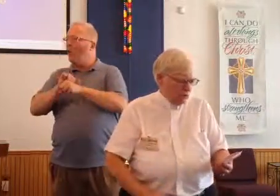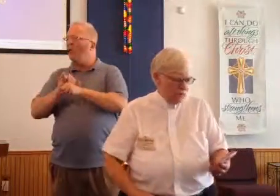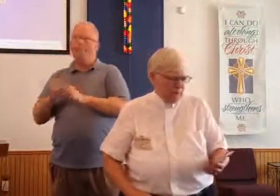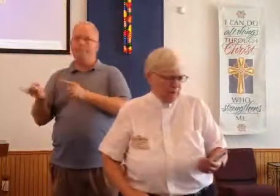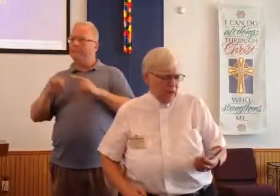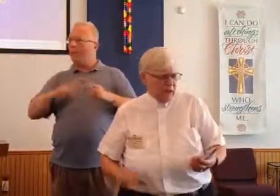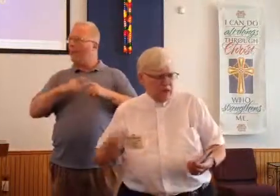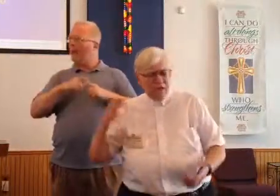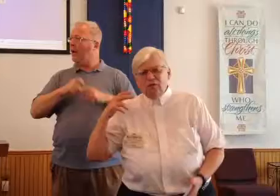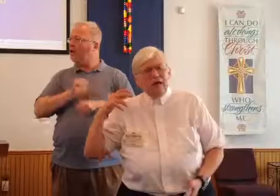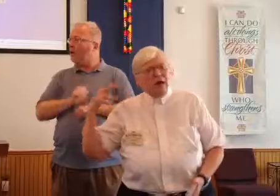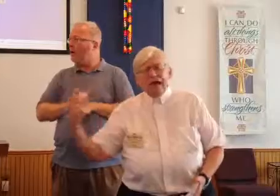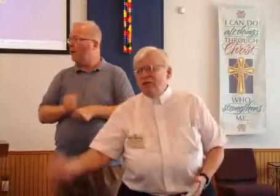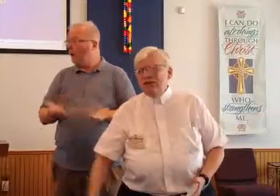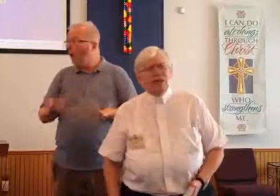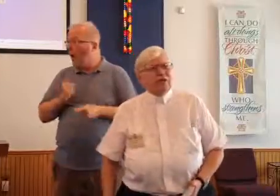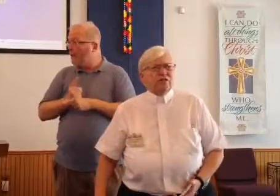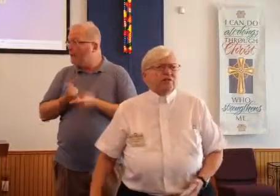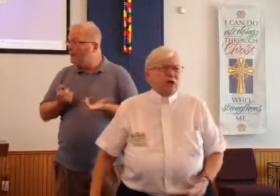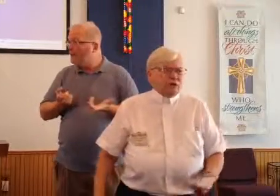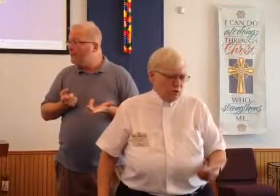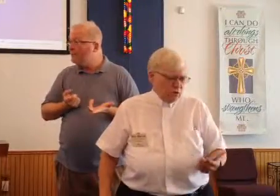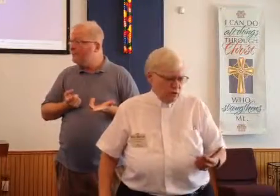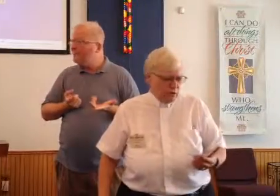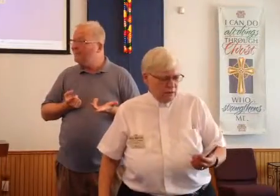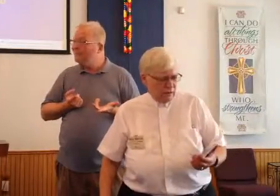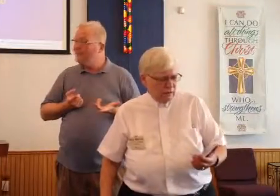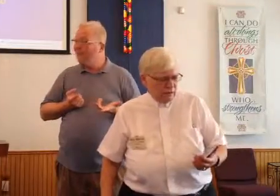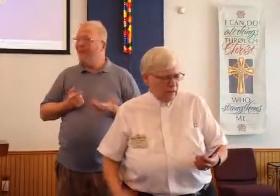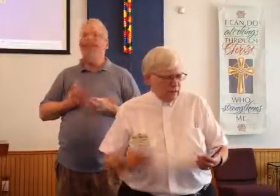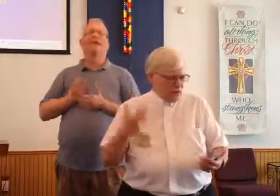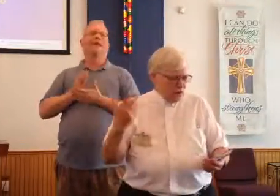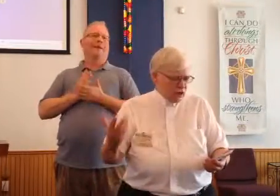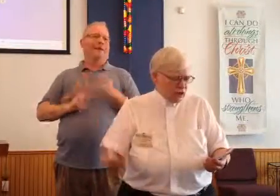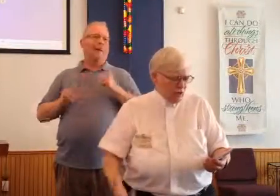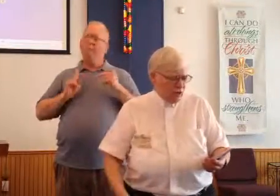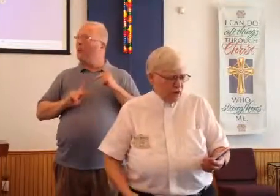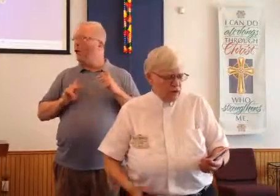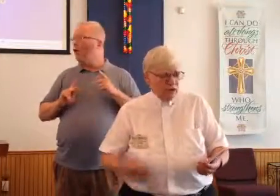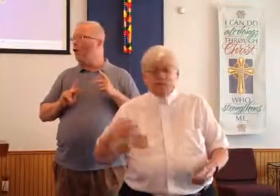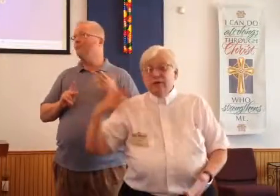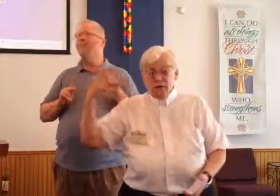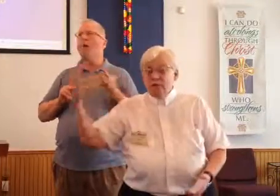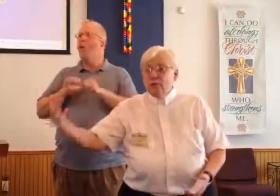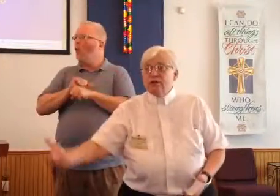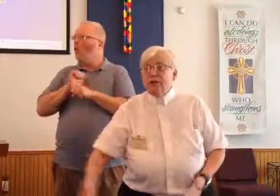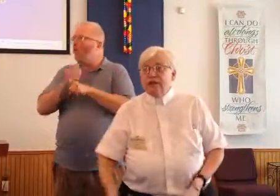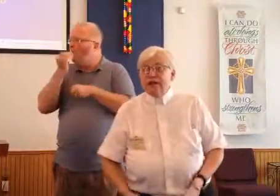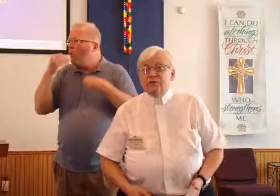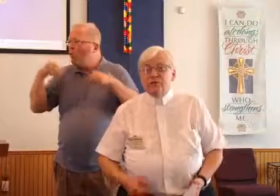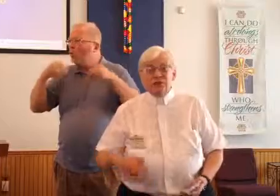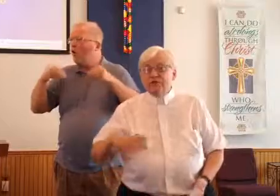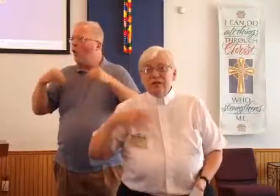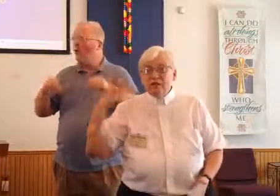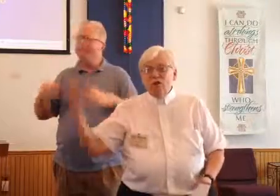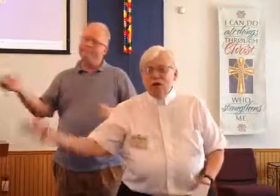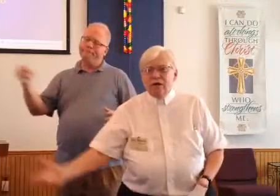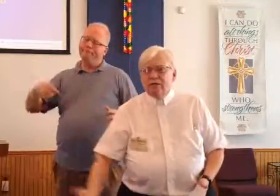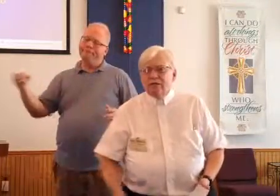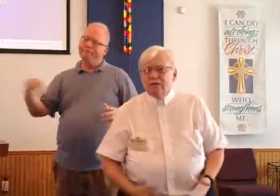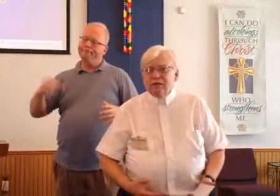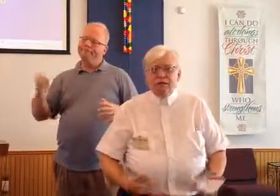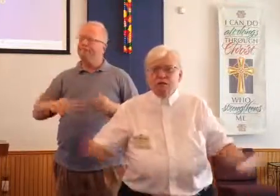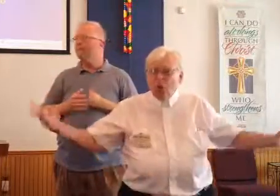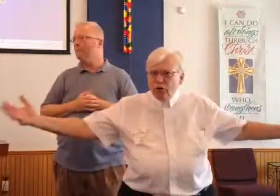have to do. I know engineers who've checked groceries, construction workers who've worked in the fast food industry, and so